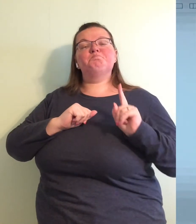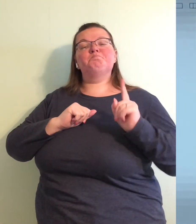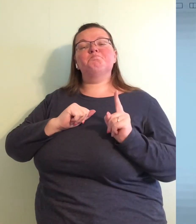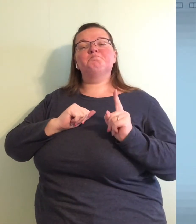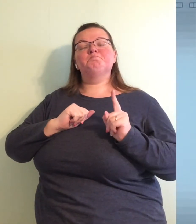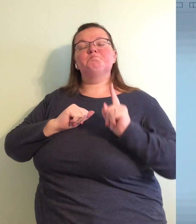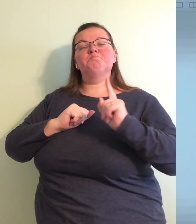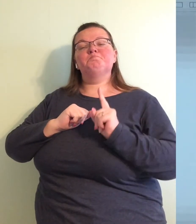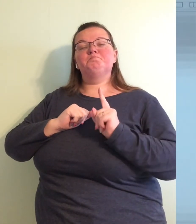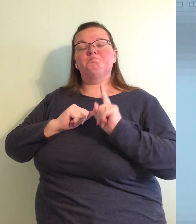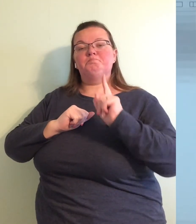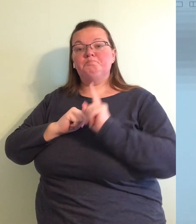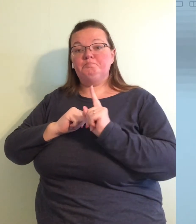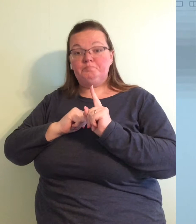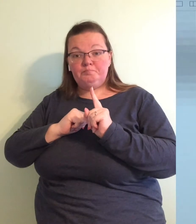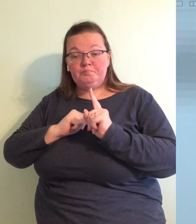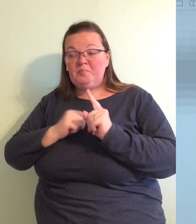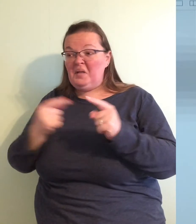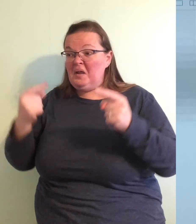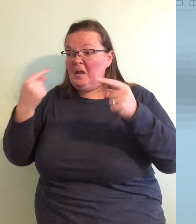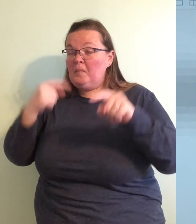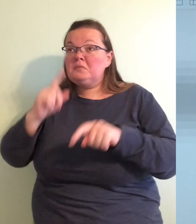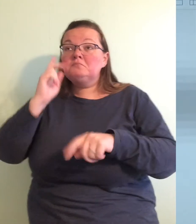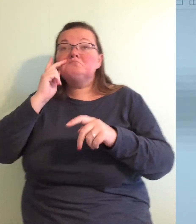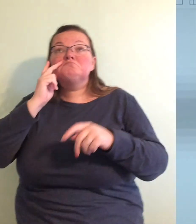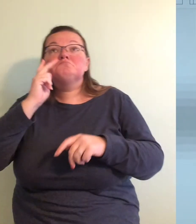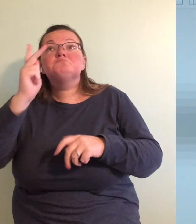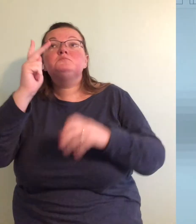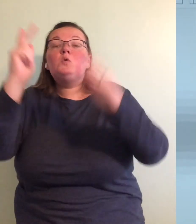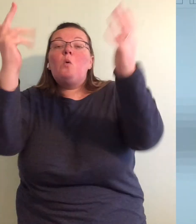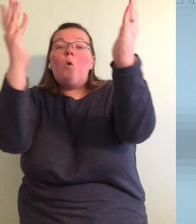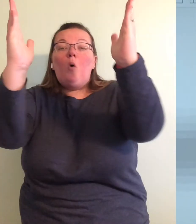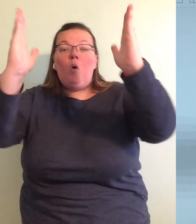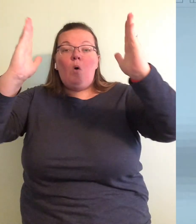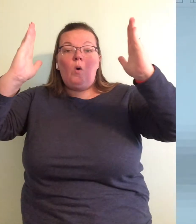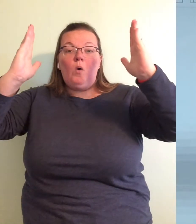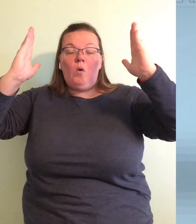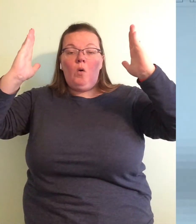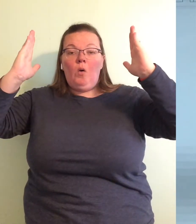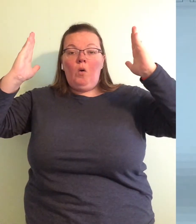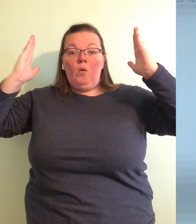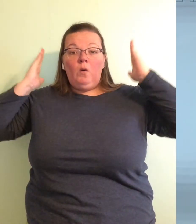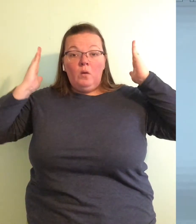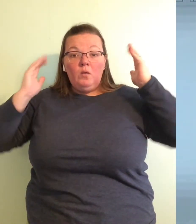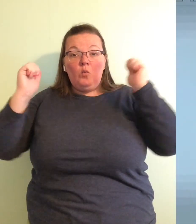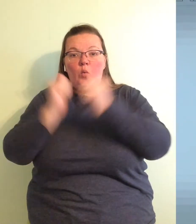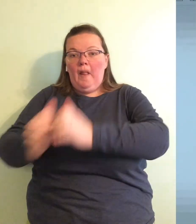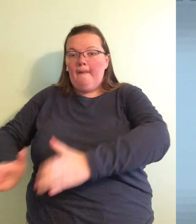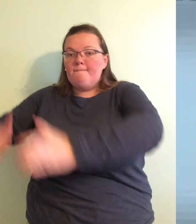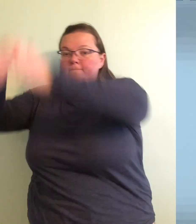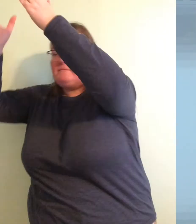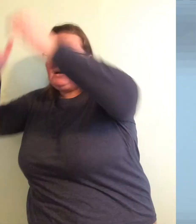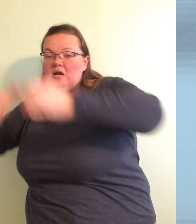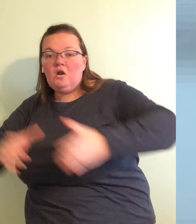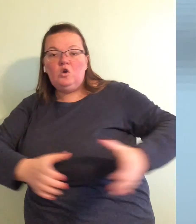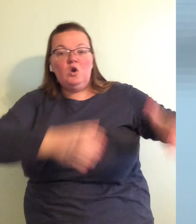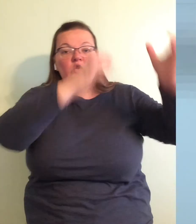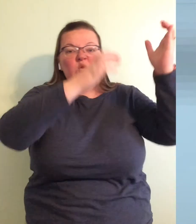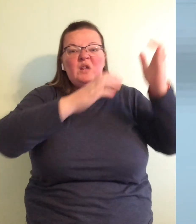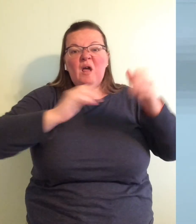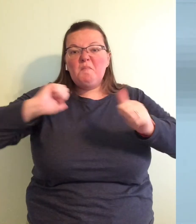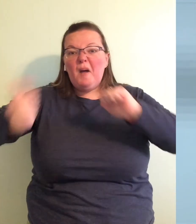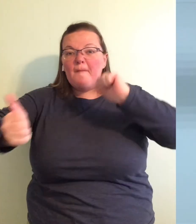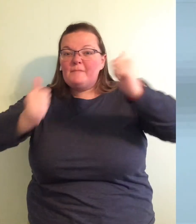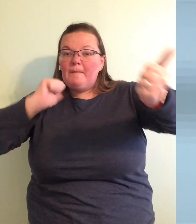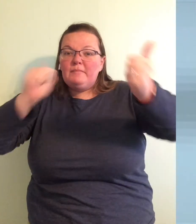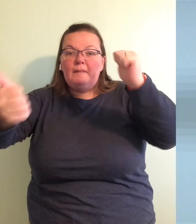He found himself in a hallway, long, gloomy hall with many pillars, full as the courtyard had been of